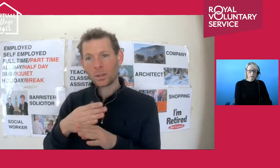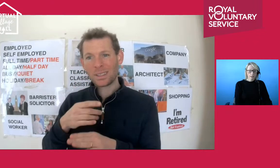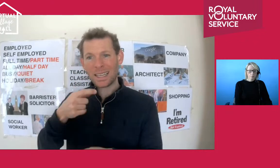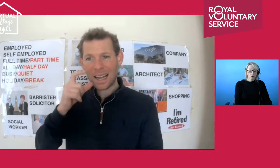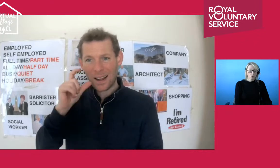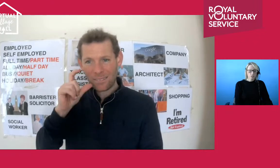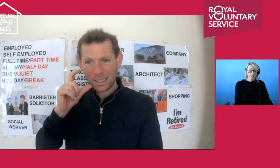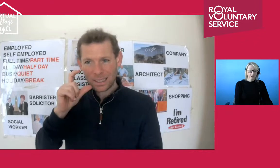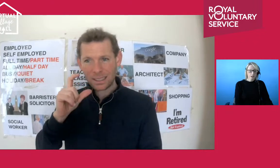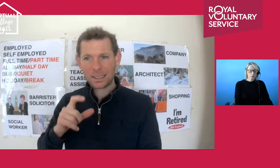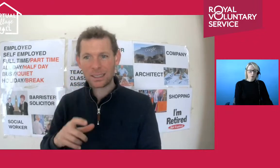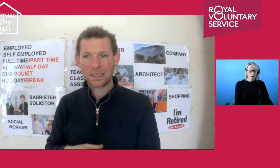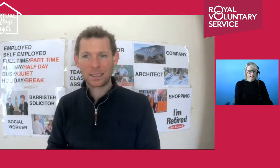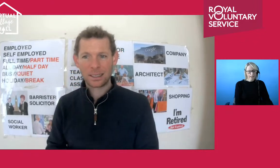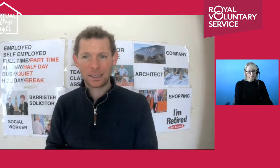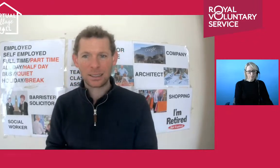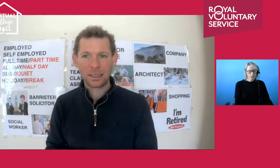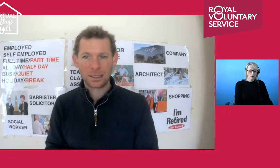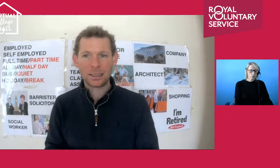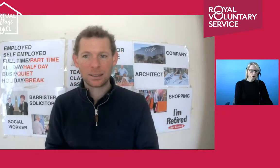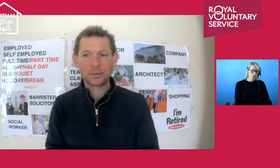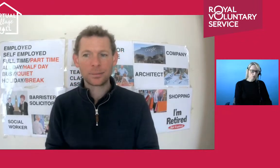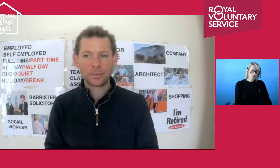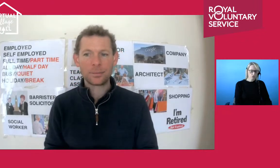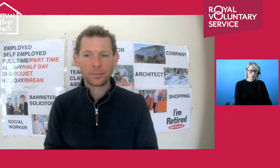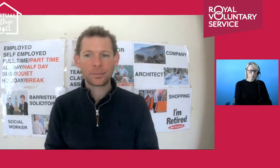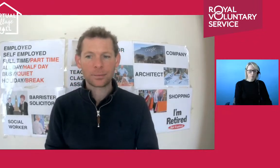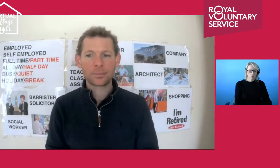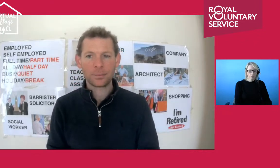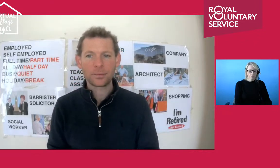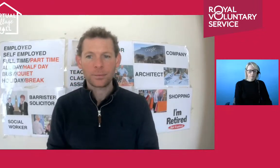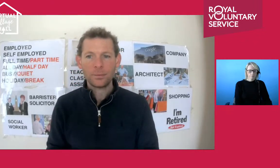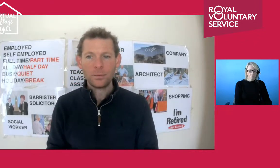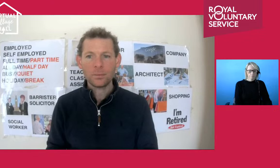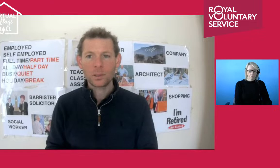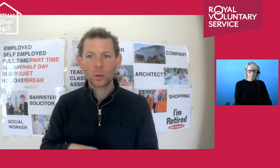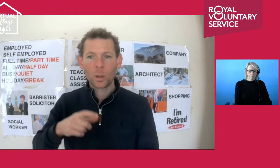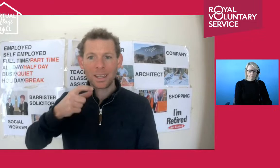word. We would just say we work in a cafe or work in a coffee shop.